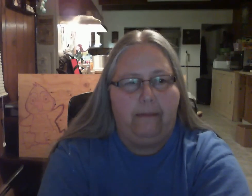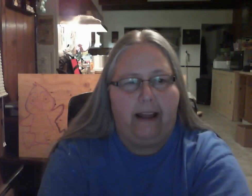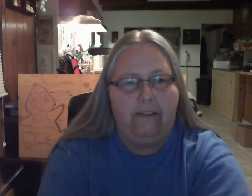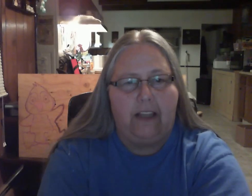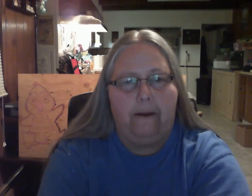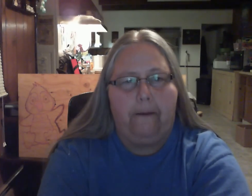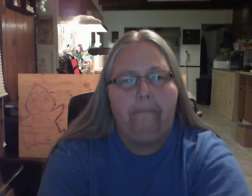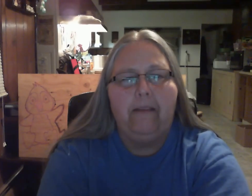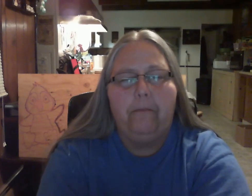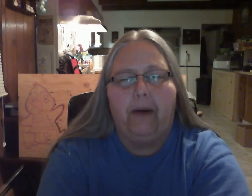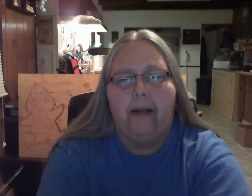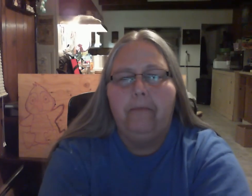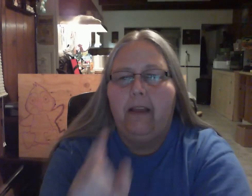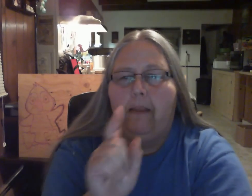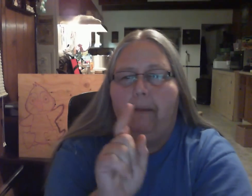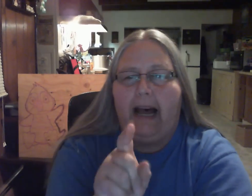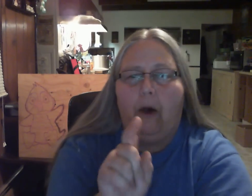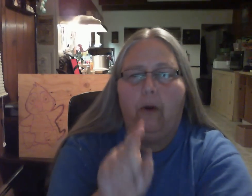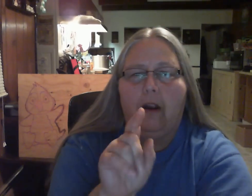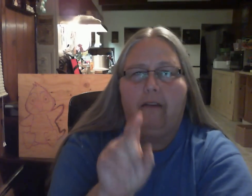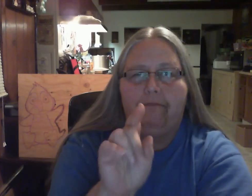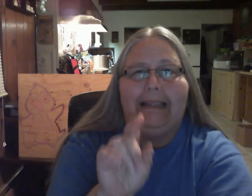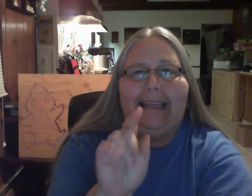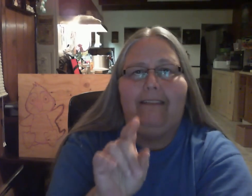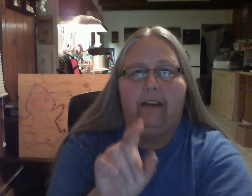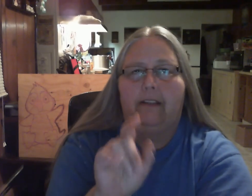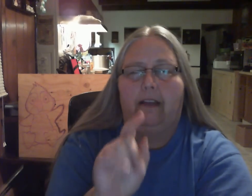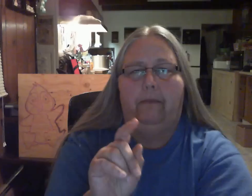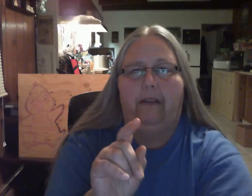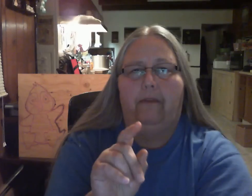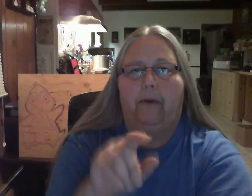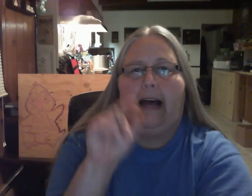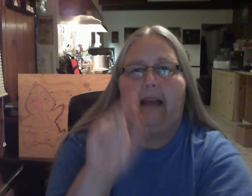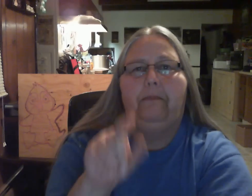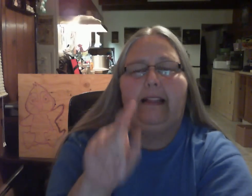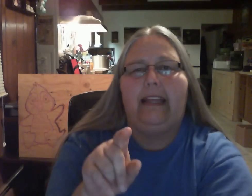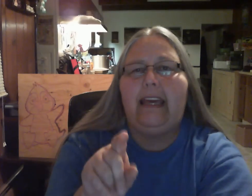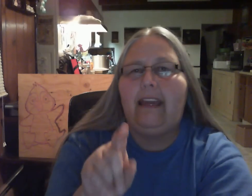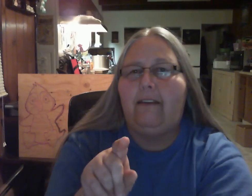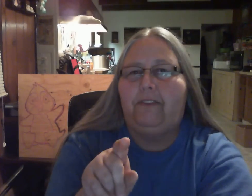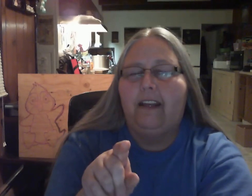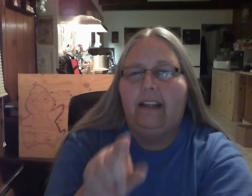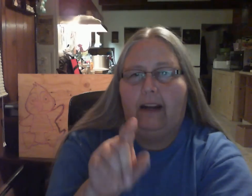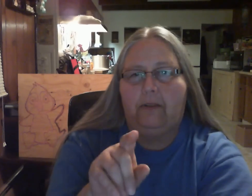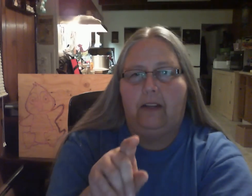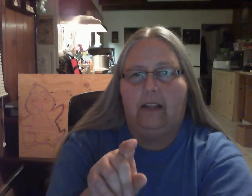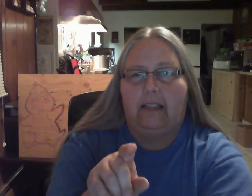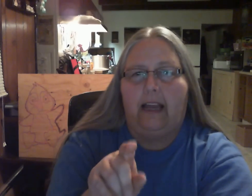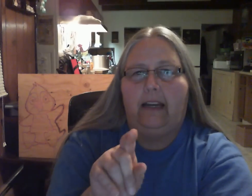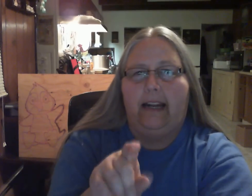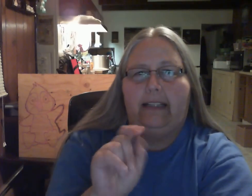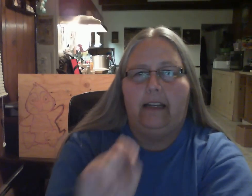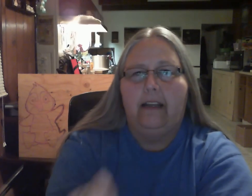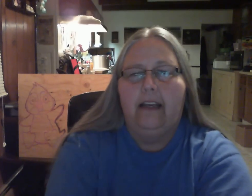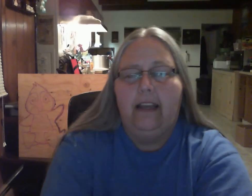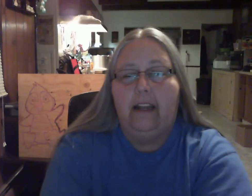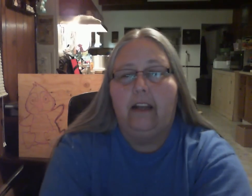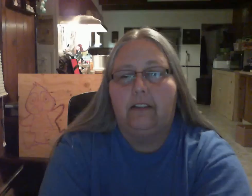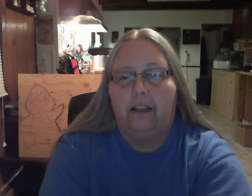and i'm not even saying it right but the power of believing is unbelievable i believed that i was going to get a sign and i did and here's the